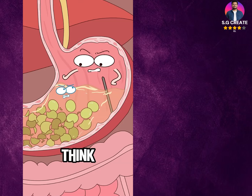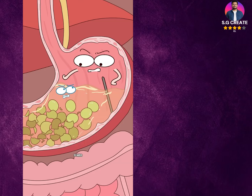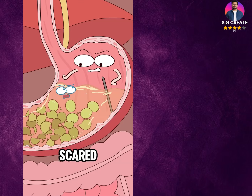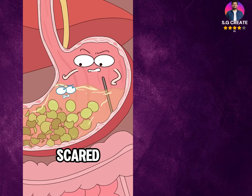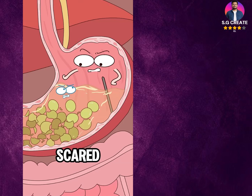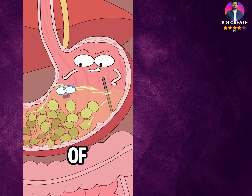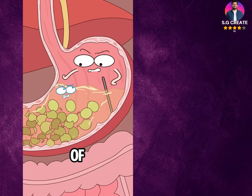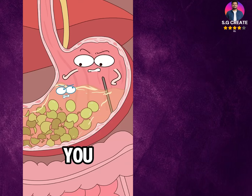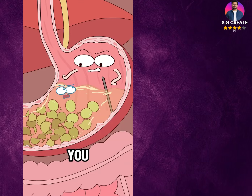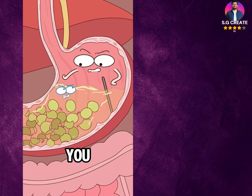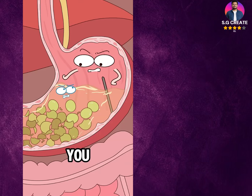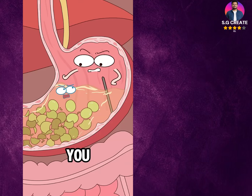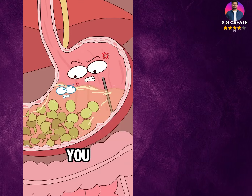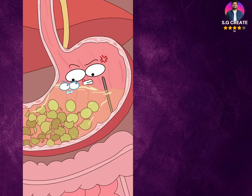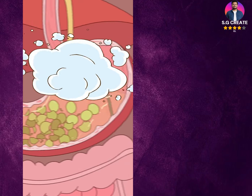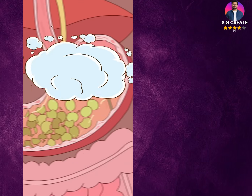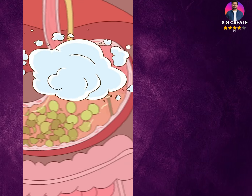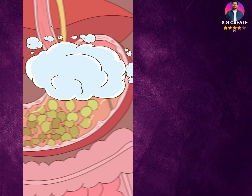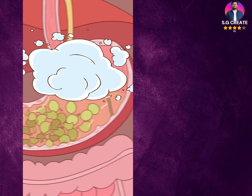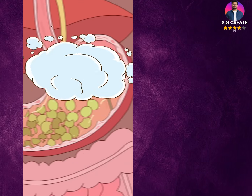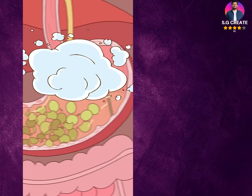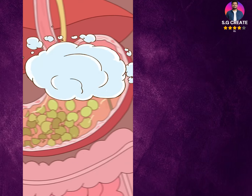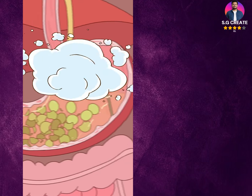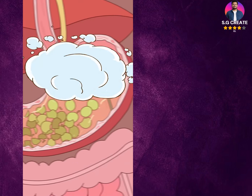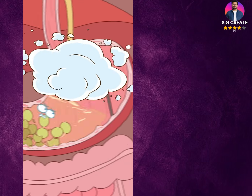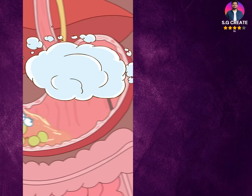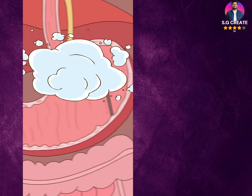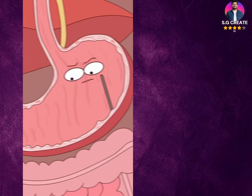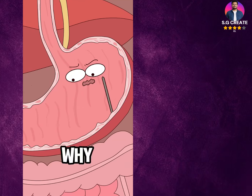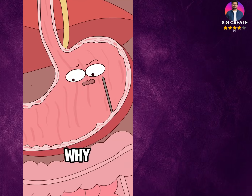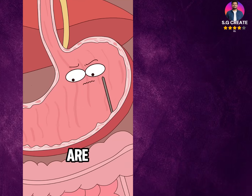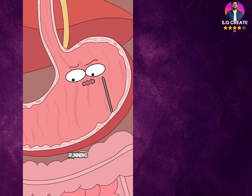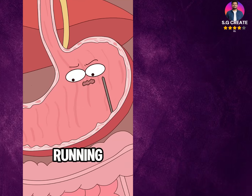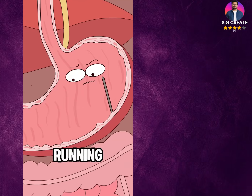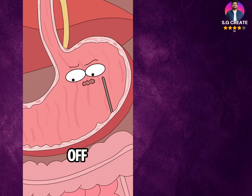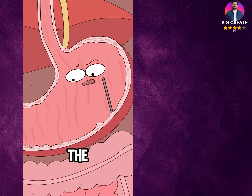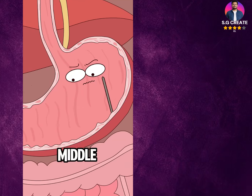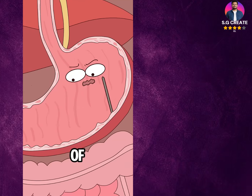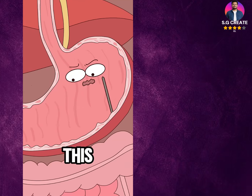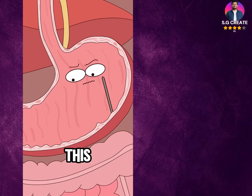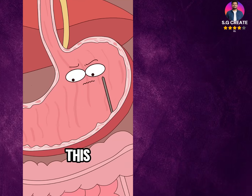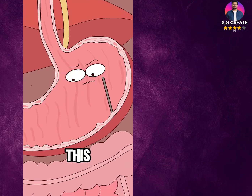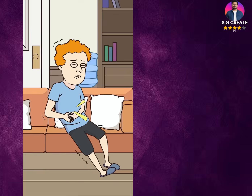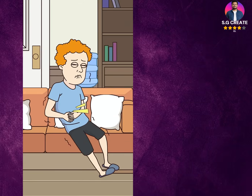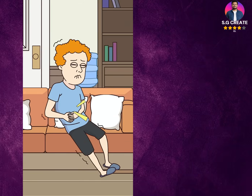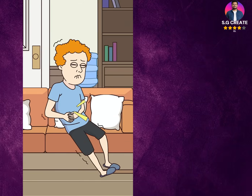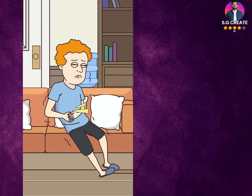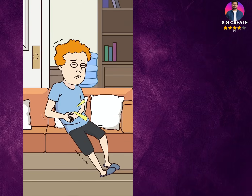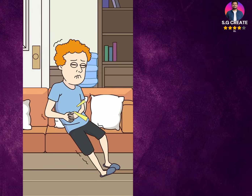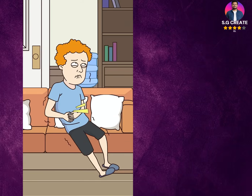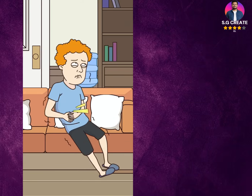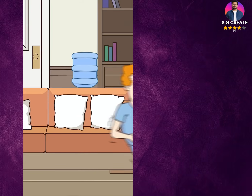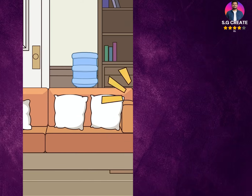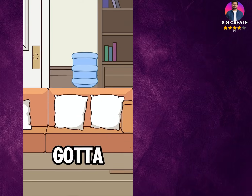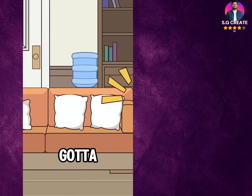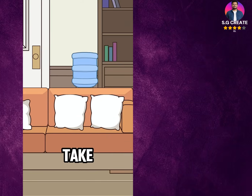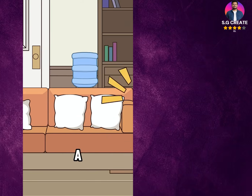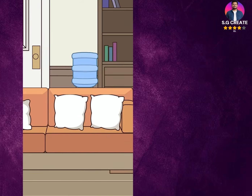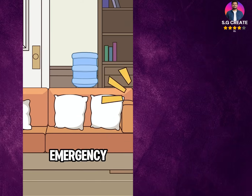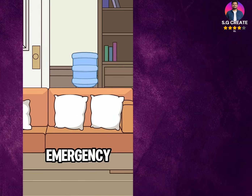pairing. Do not mix curd directly with fresh, acidic grapes, as this can lead to stomach fermentation, bloating, and